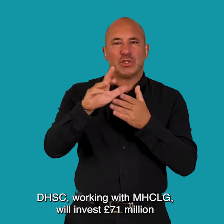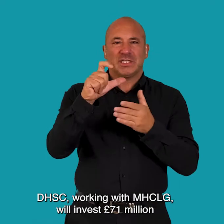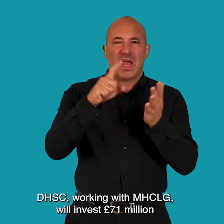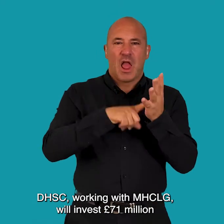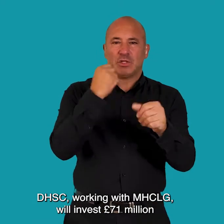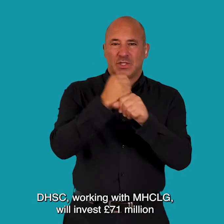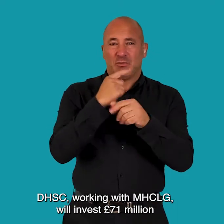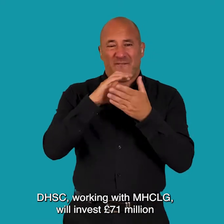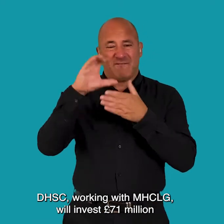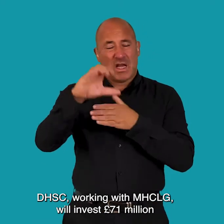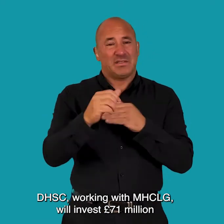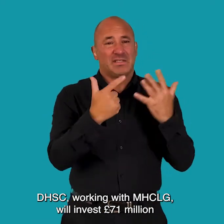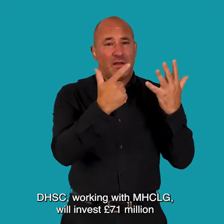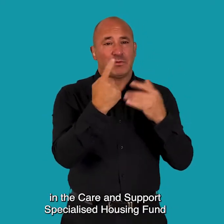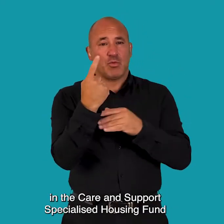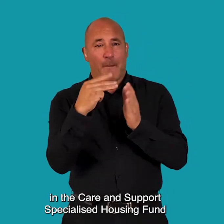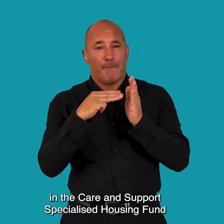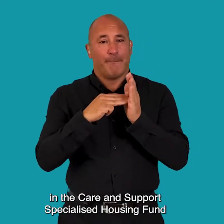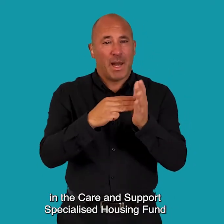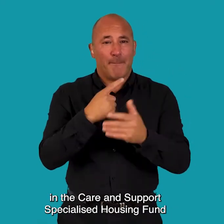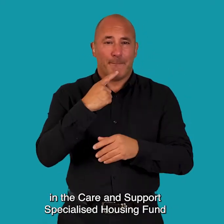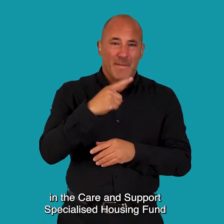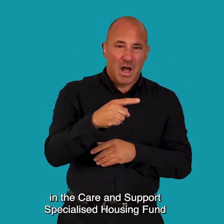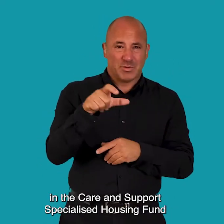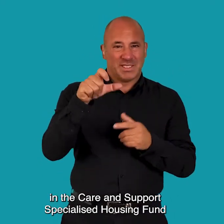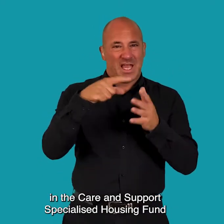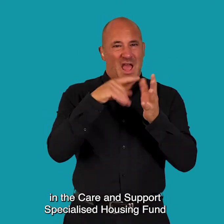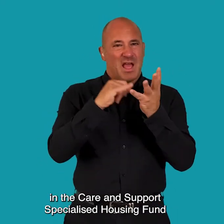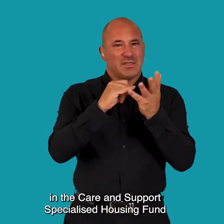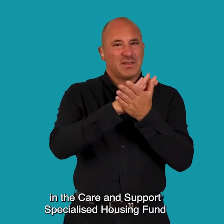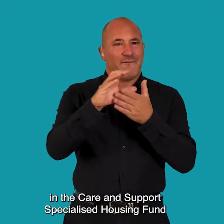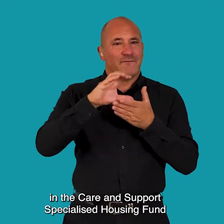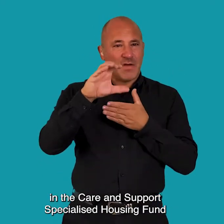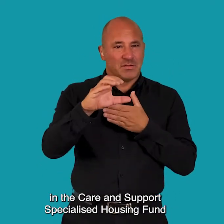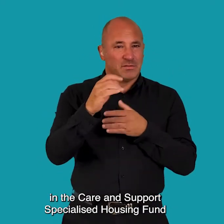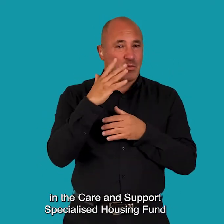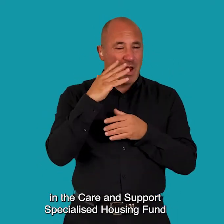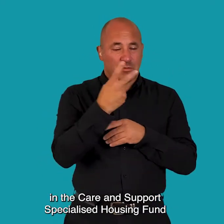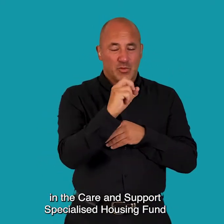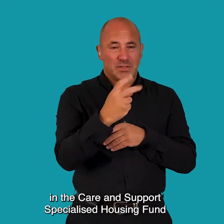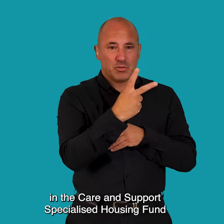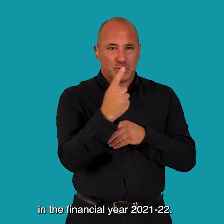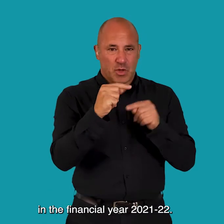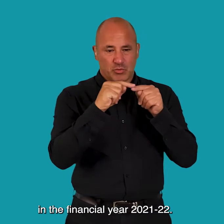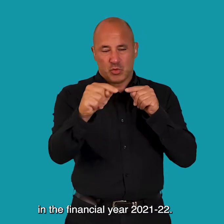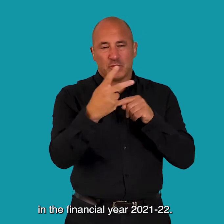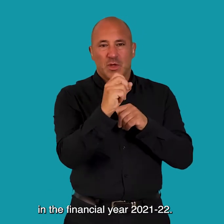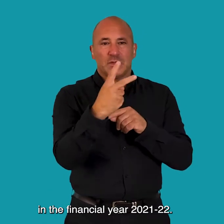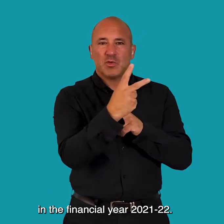invest £71 million in the Care and Support Specialised Housing Fund in the financial year